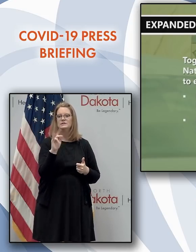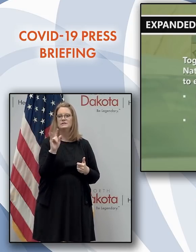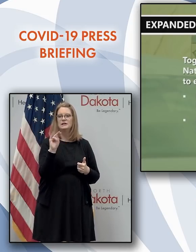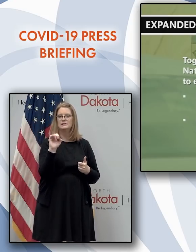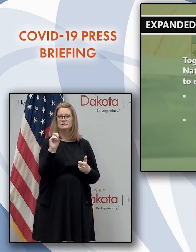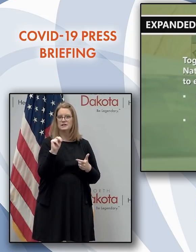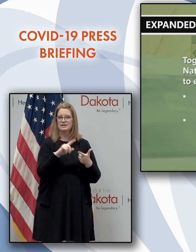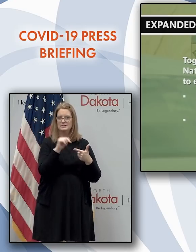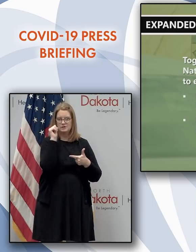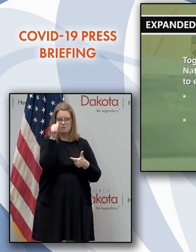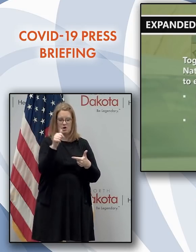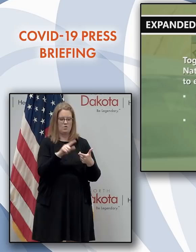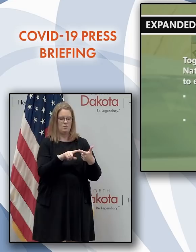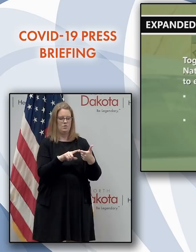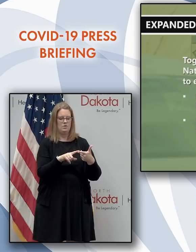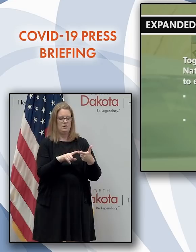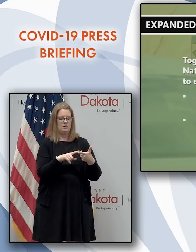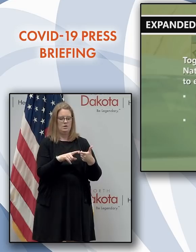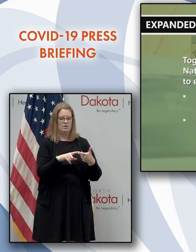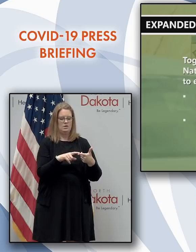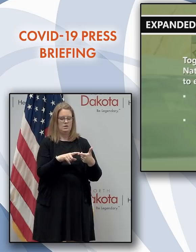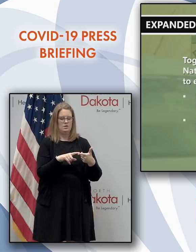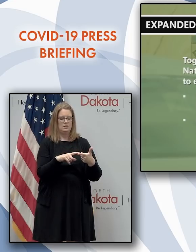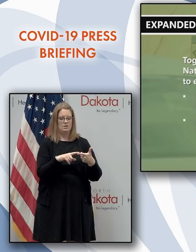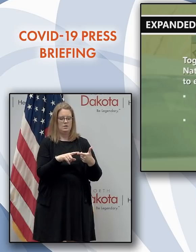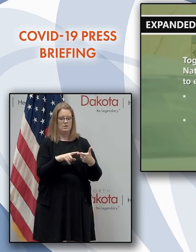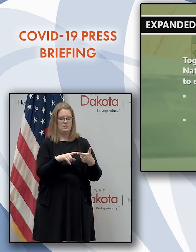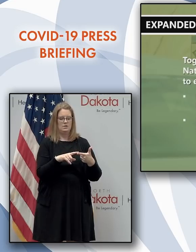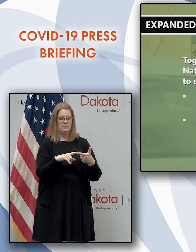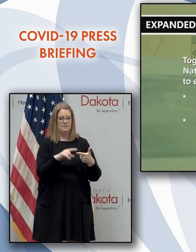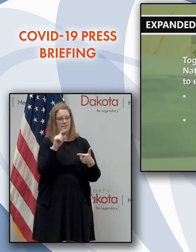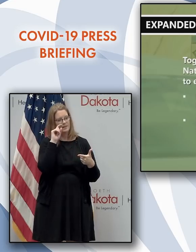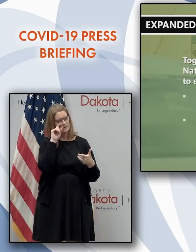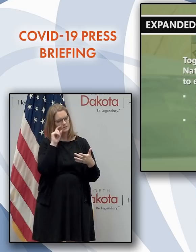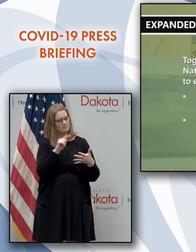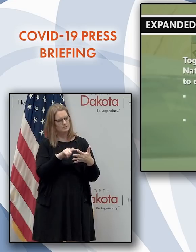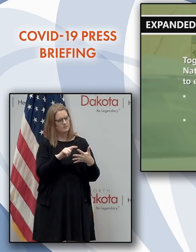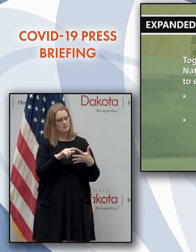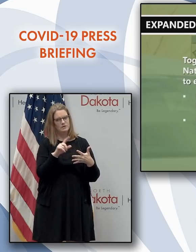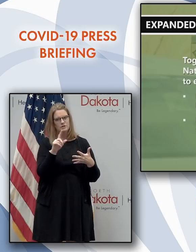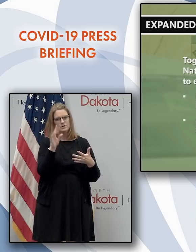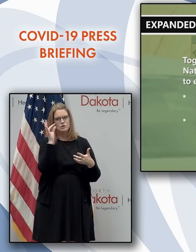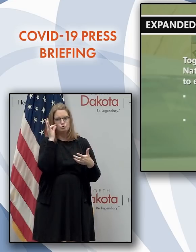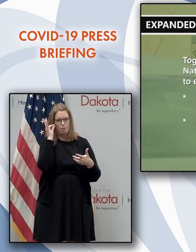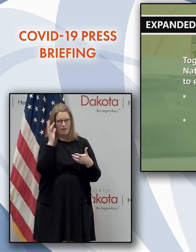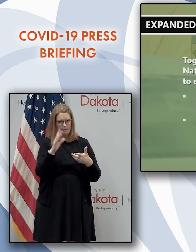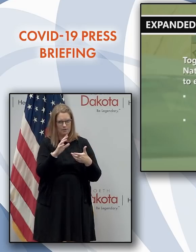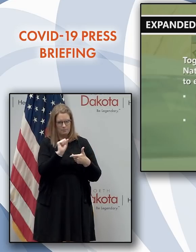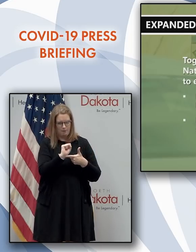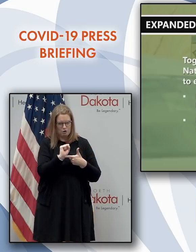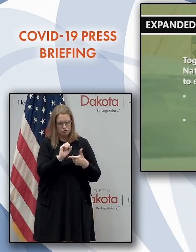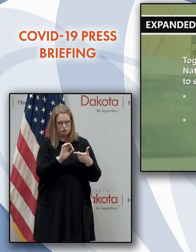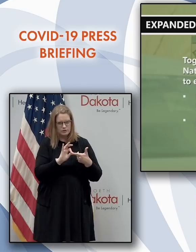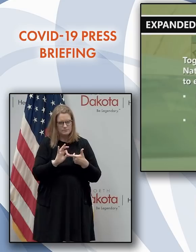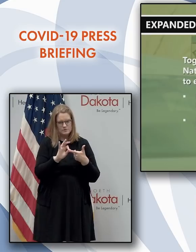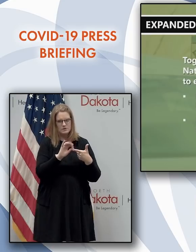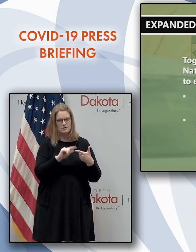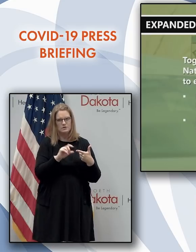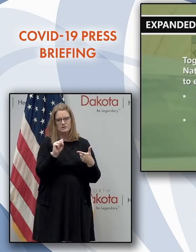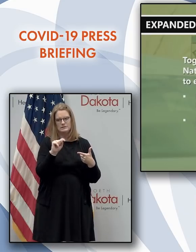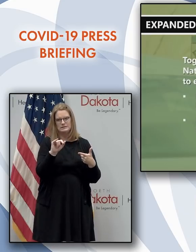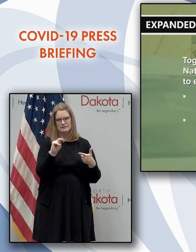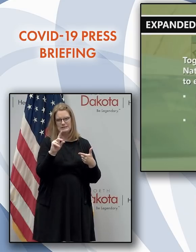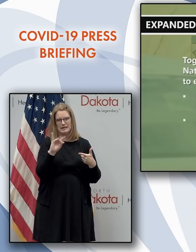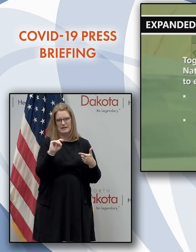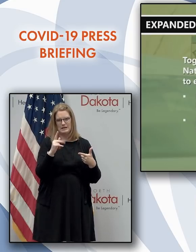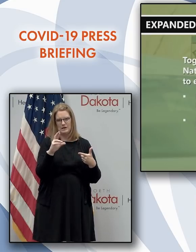Dickinson tomorrow, Thursday, July 9th, and then we've got tribal partnerships continue to move forward. Standing